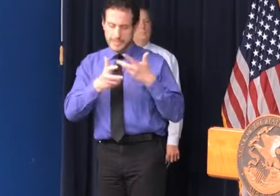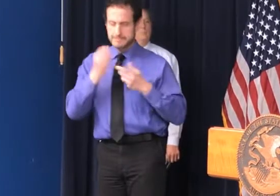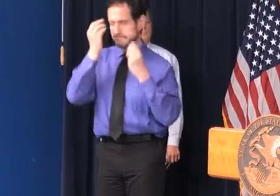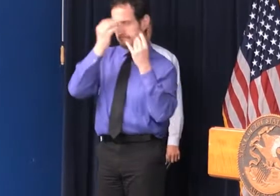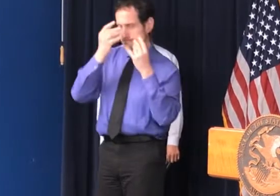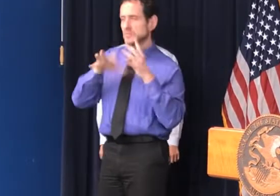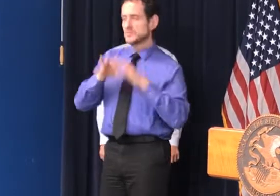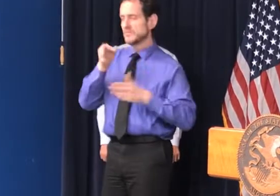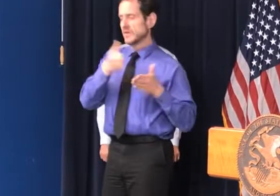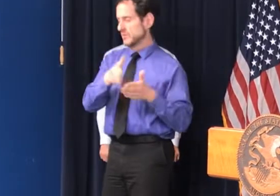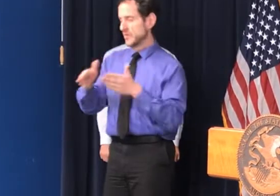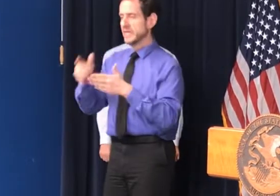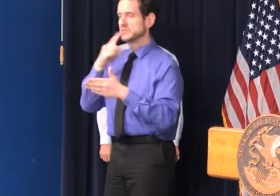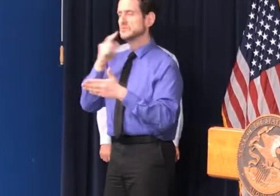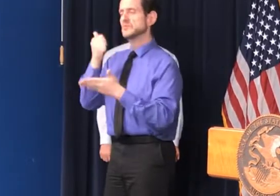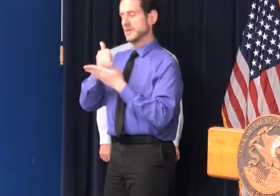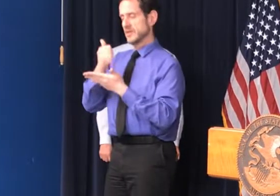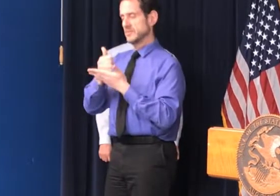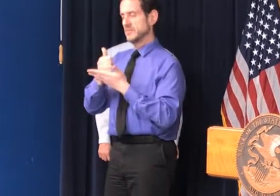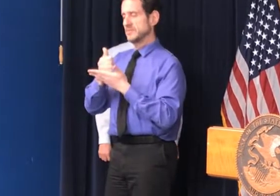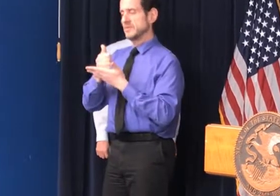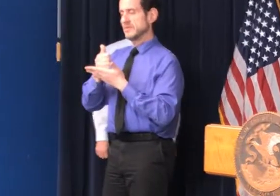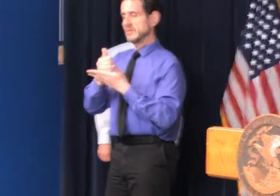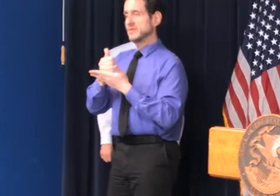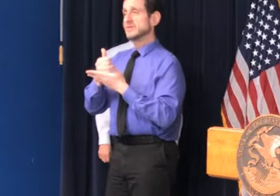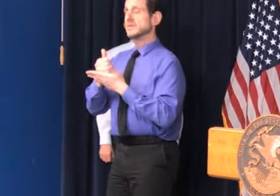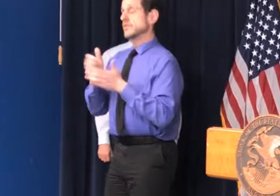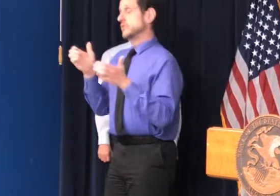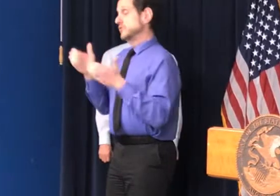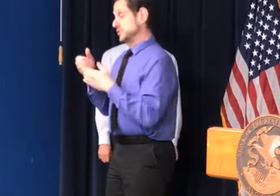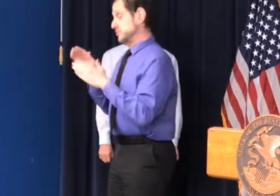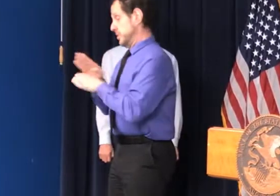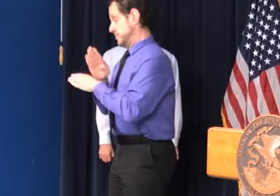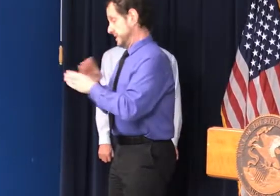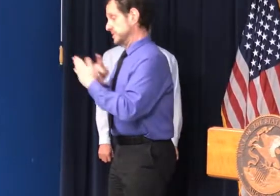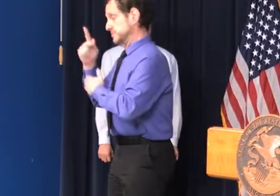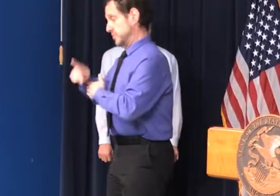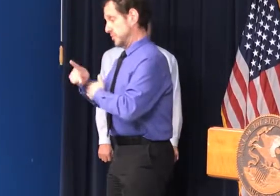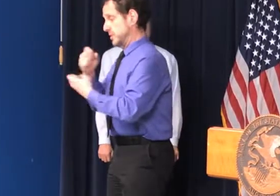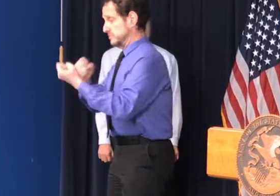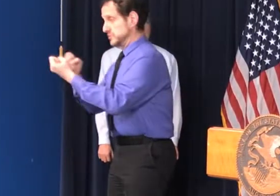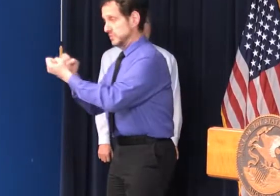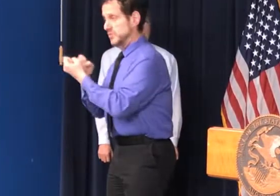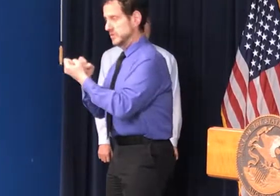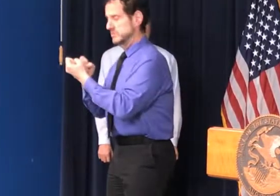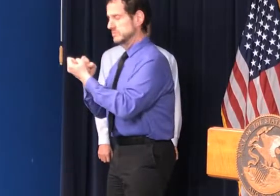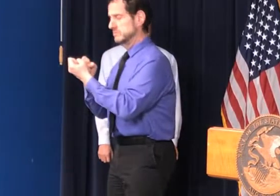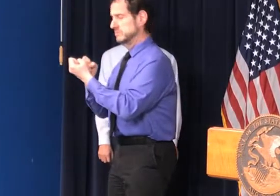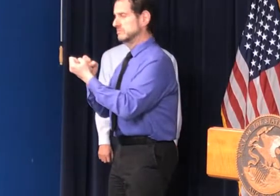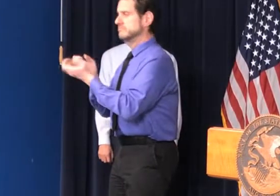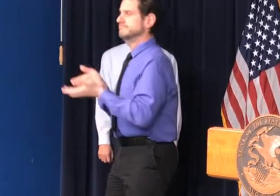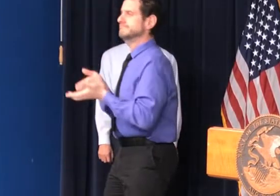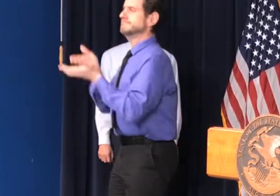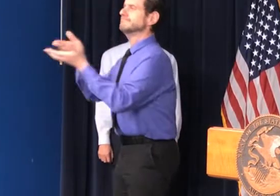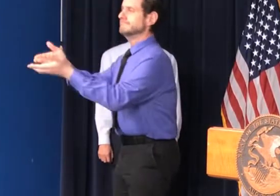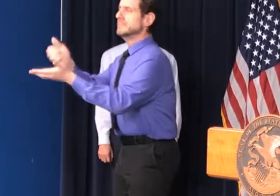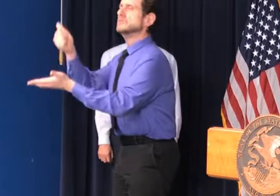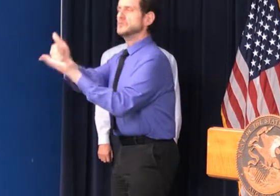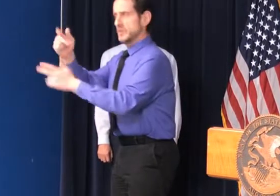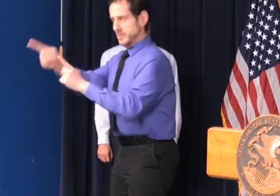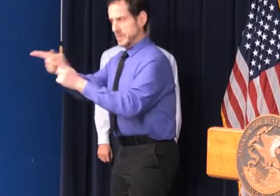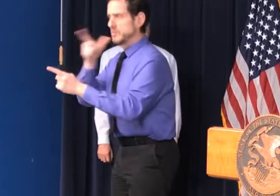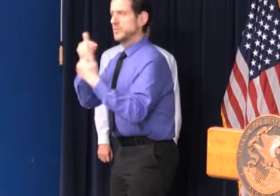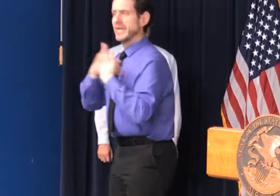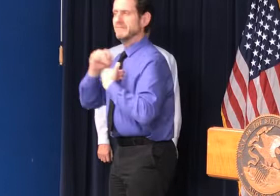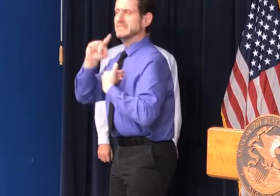to expeditiously direct our existing small business programs to those experiencing the greatest need.